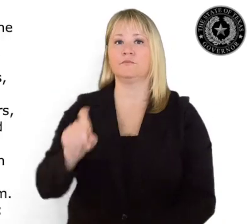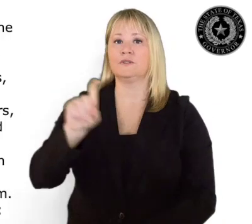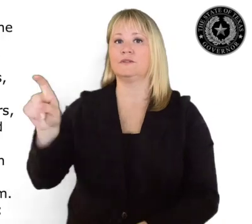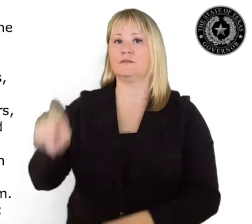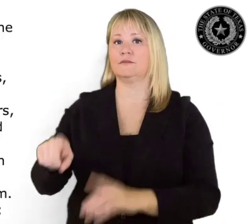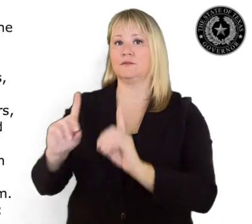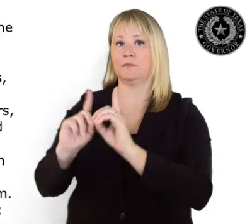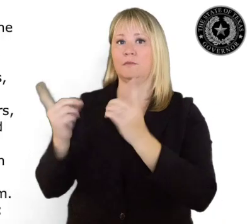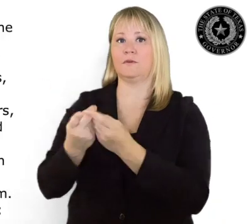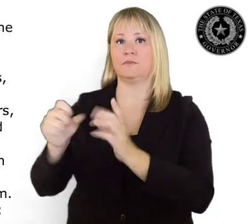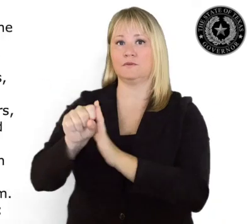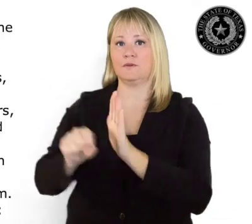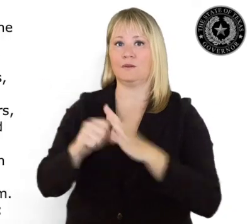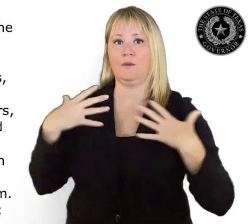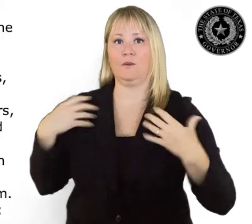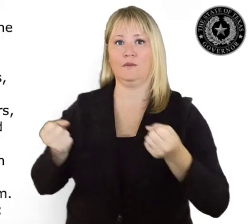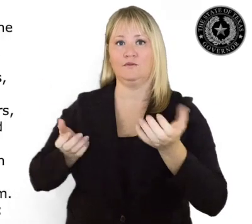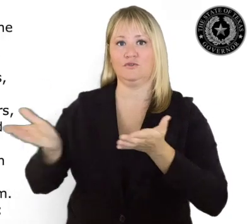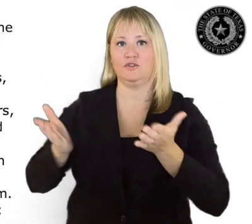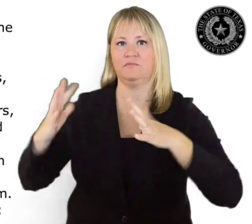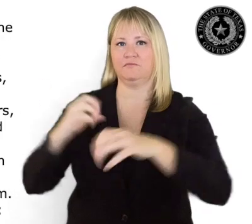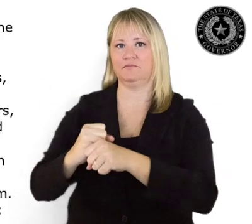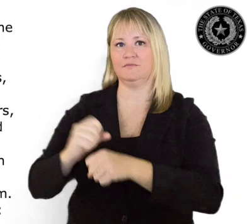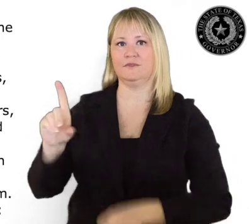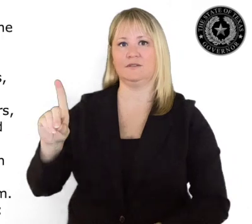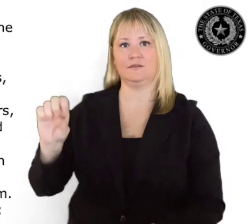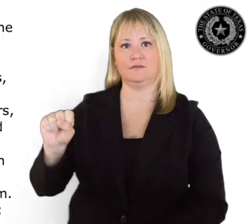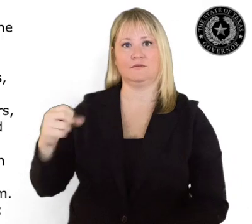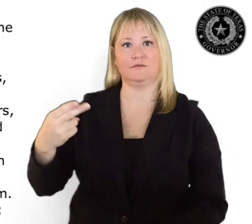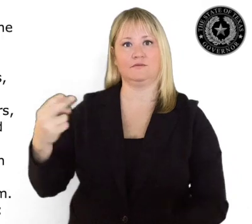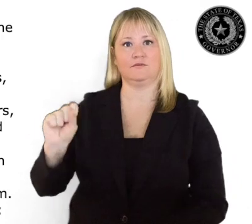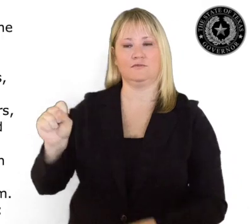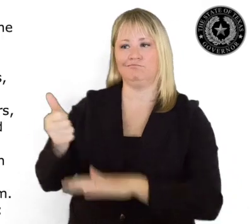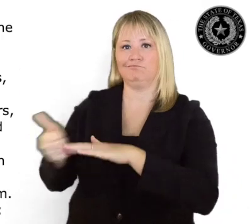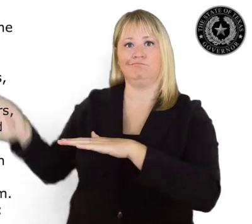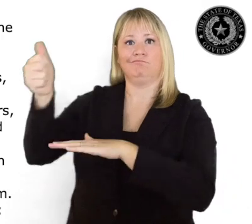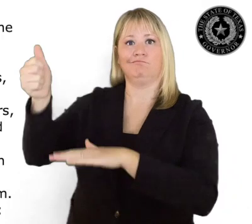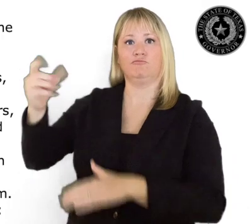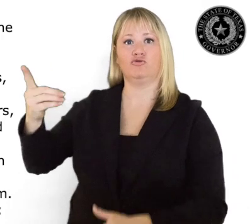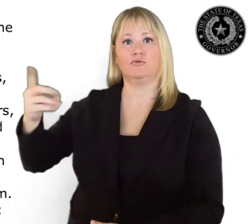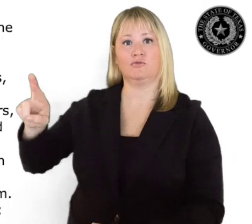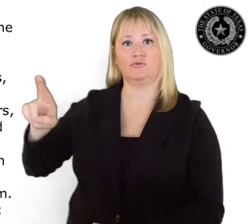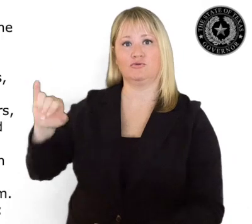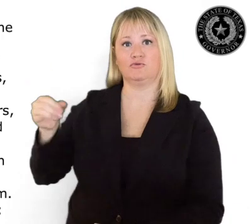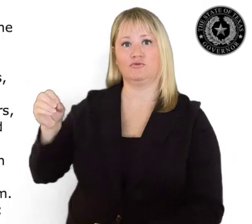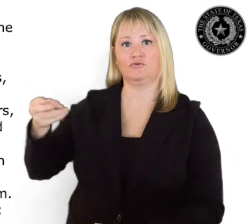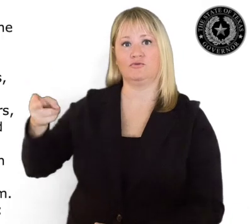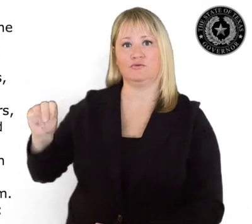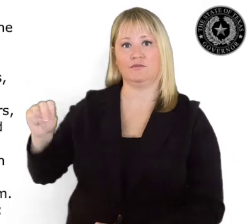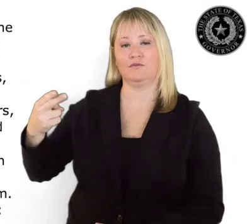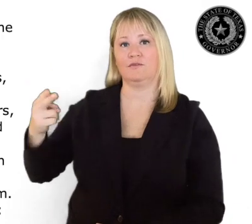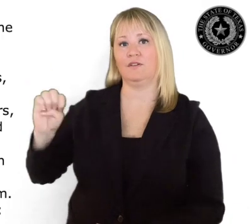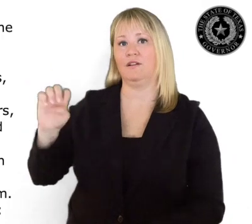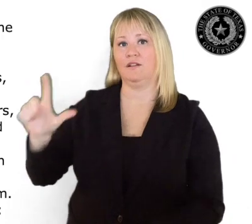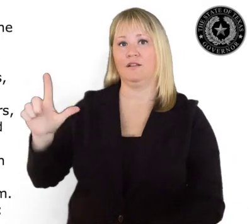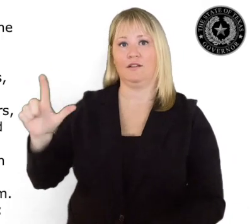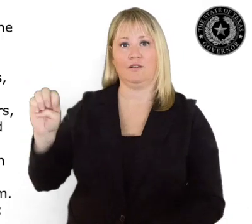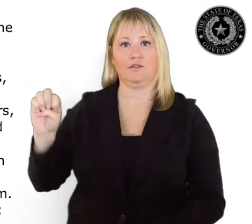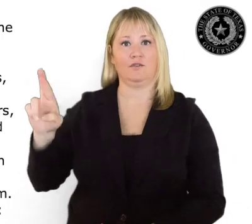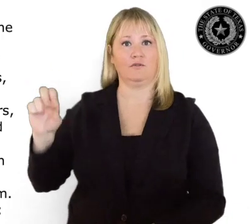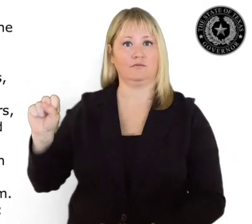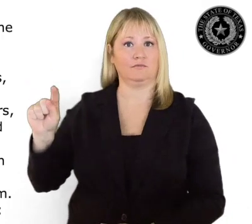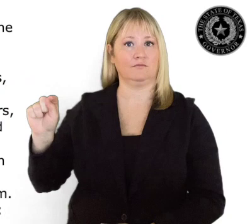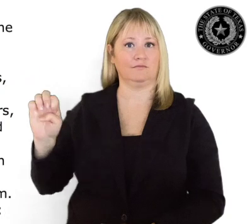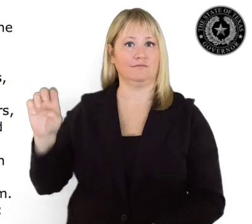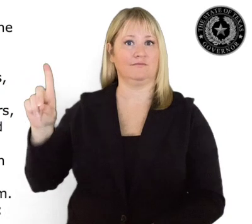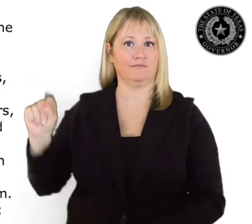Texas, and in accordance with guidance from the Commissioner of the Texas Department of State Health Services, Dr. John Hellerstedt,